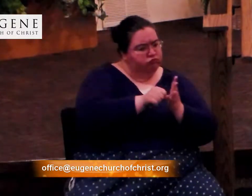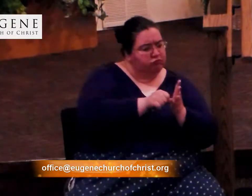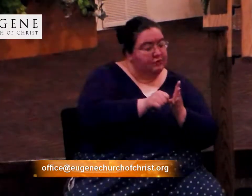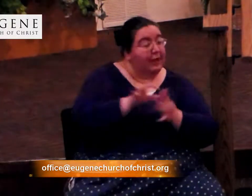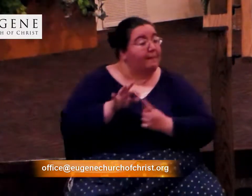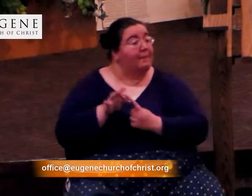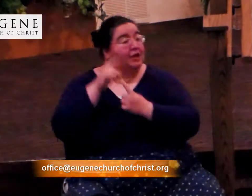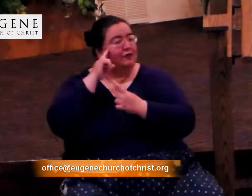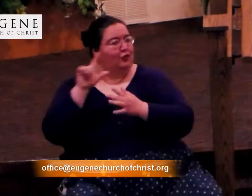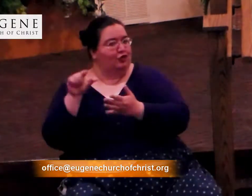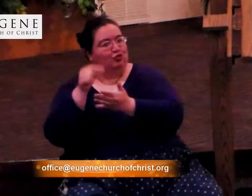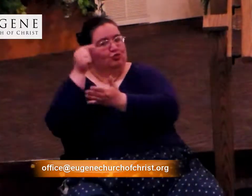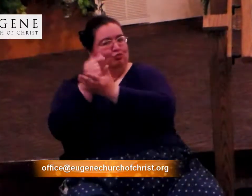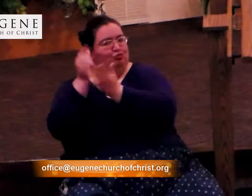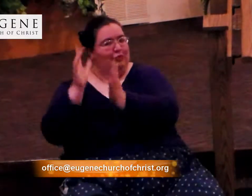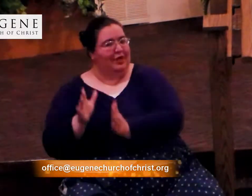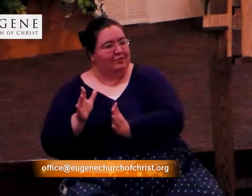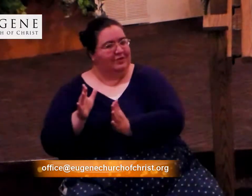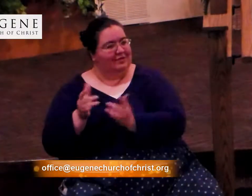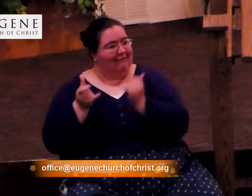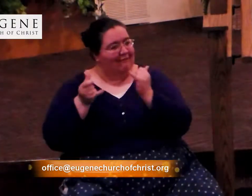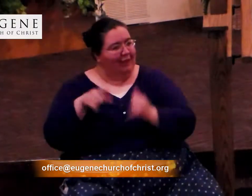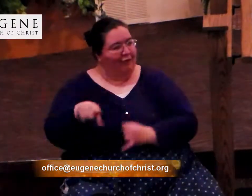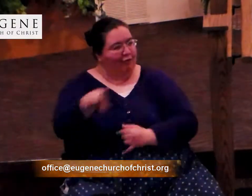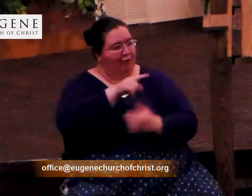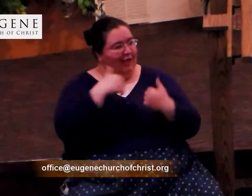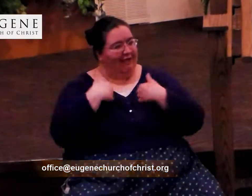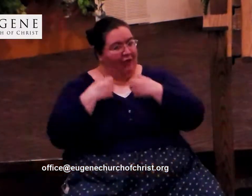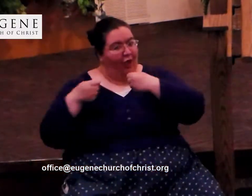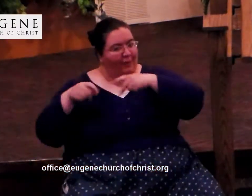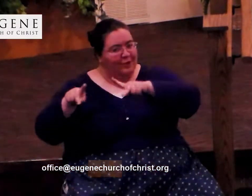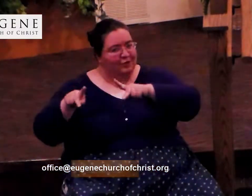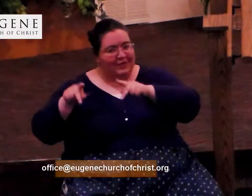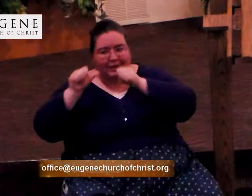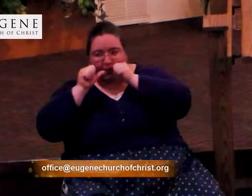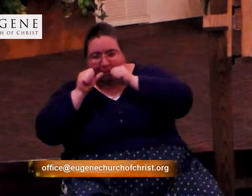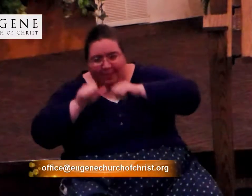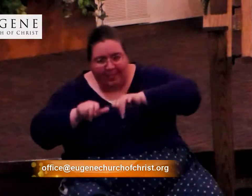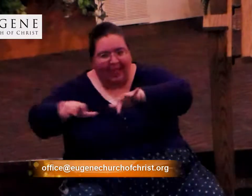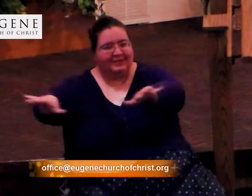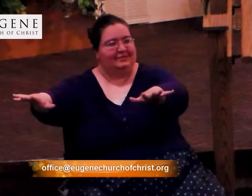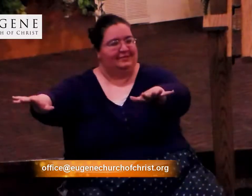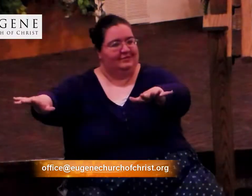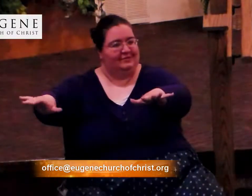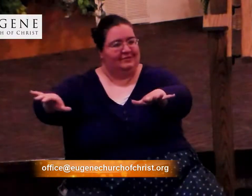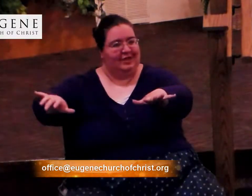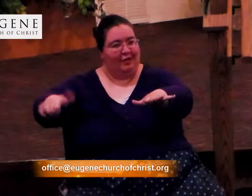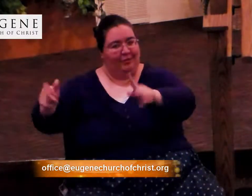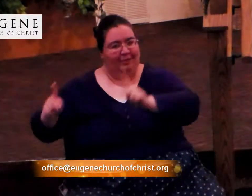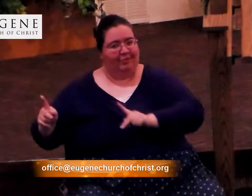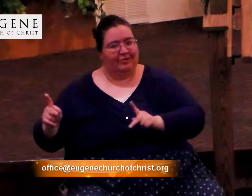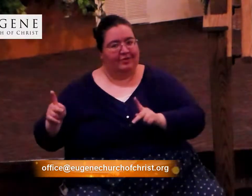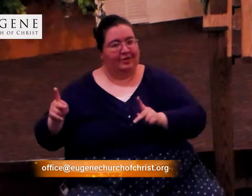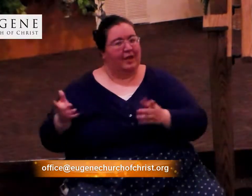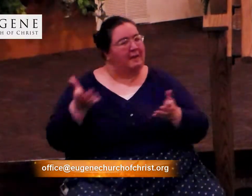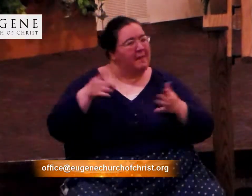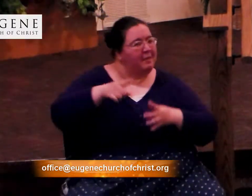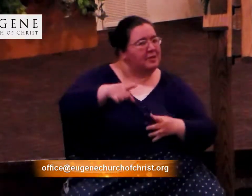your opportunity now to be a blessing to other people. Now, for the rest of us who may look back at graduation day and it's a long